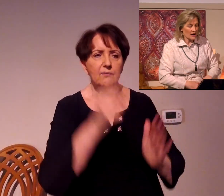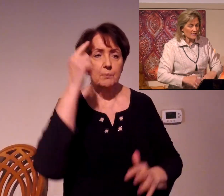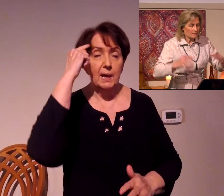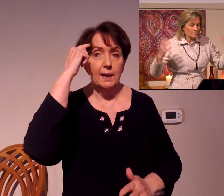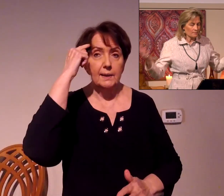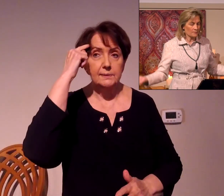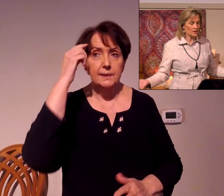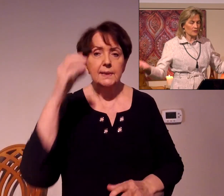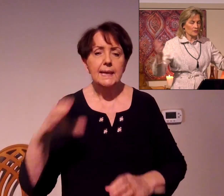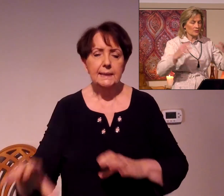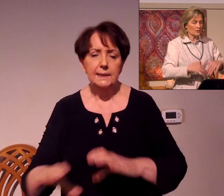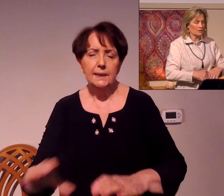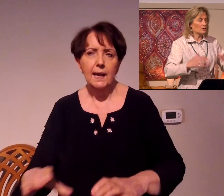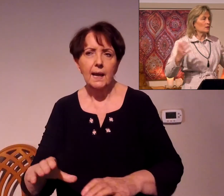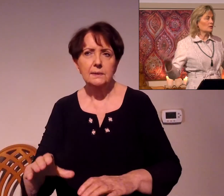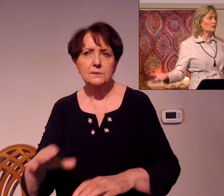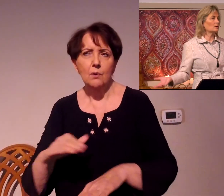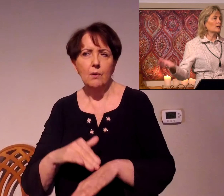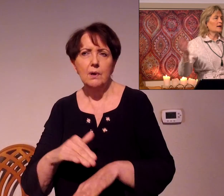thoughts, right?